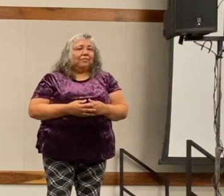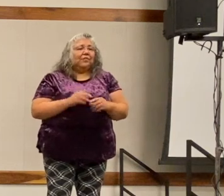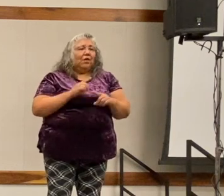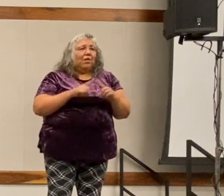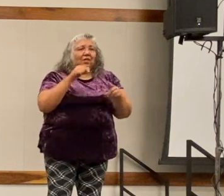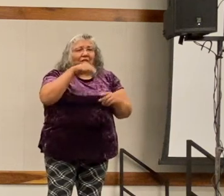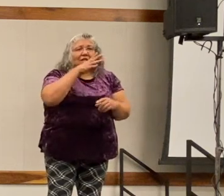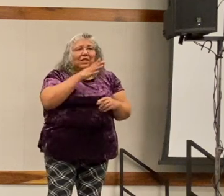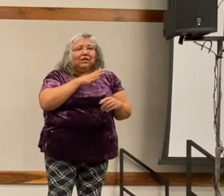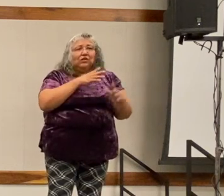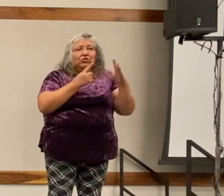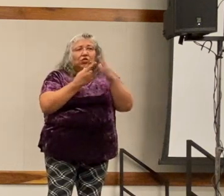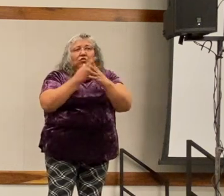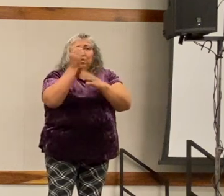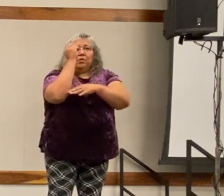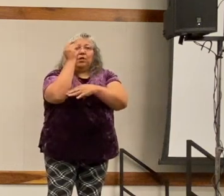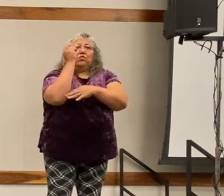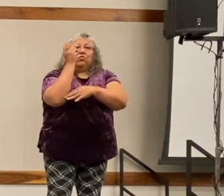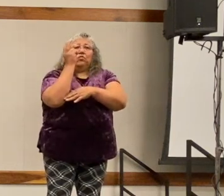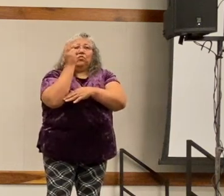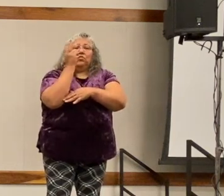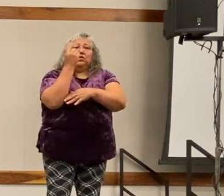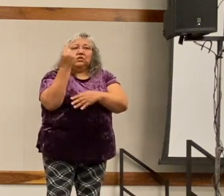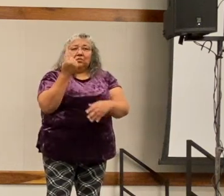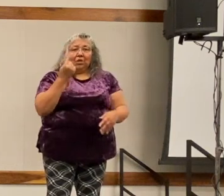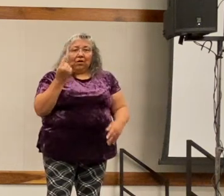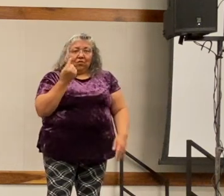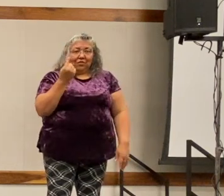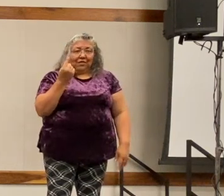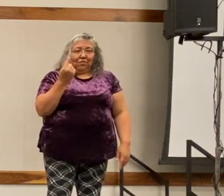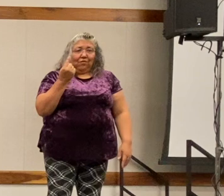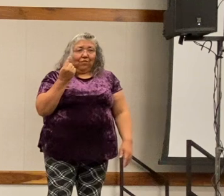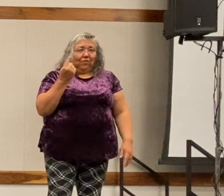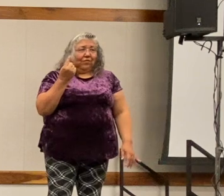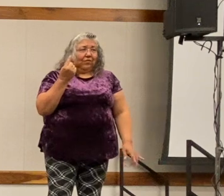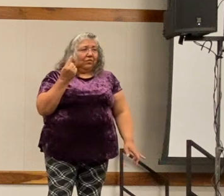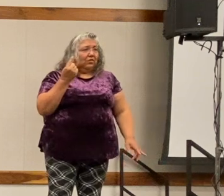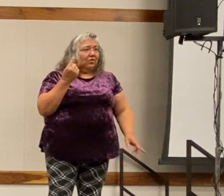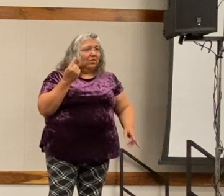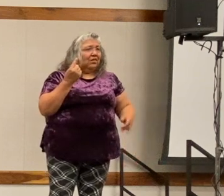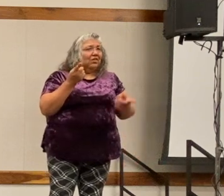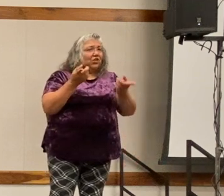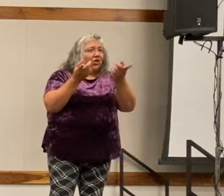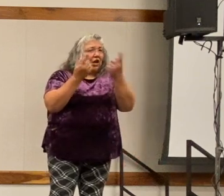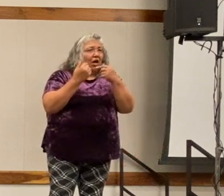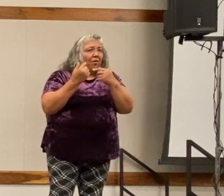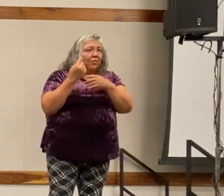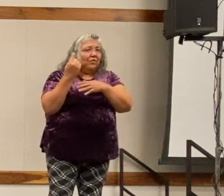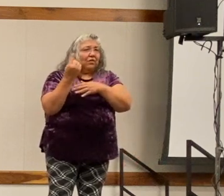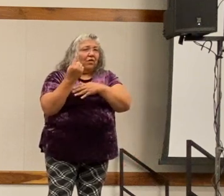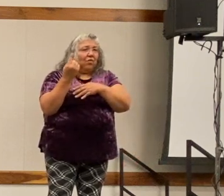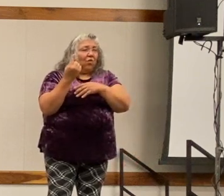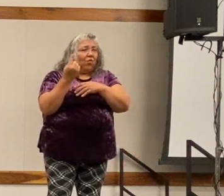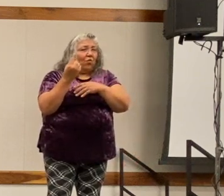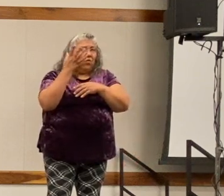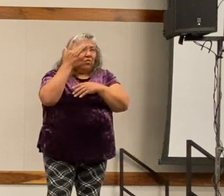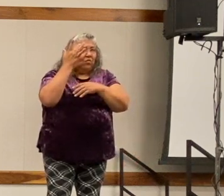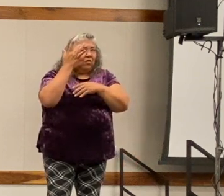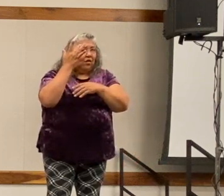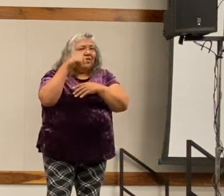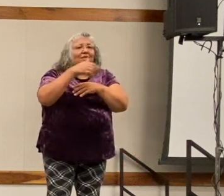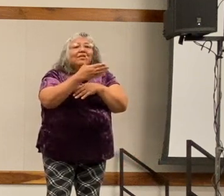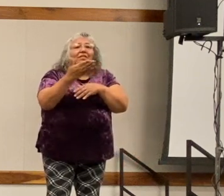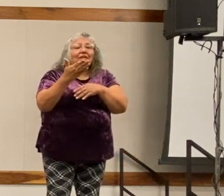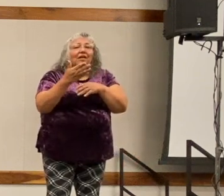shows up at noon. She's by herself. She comes alone. And here's the